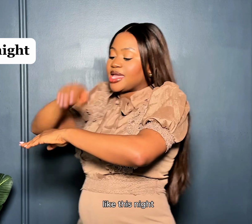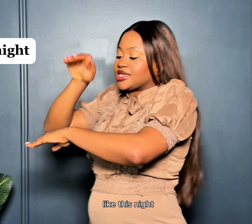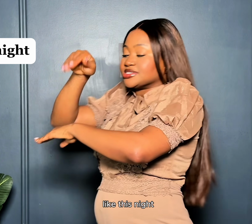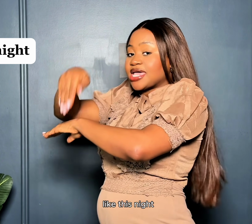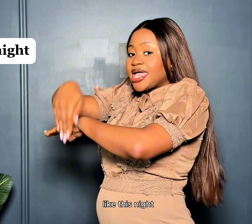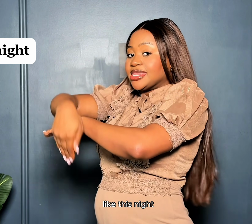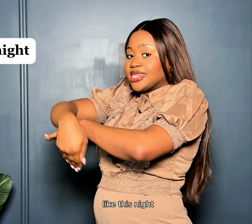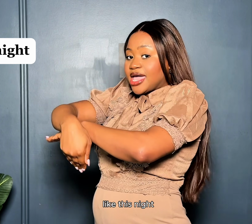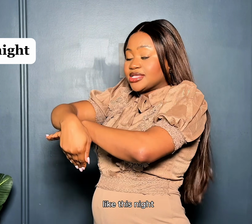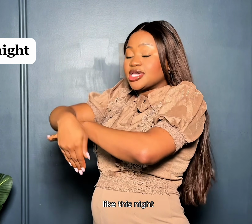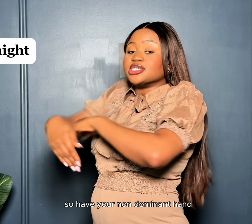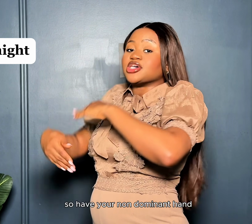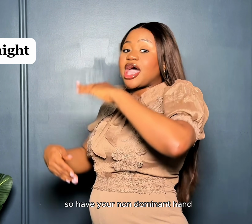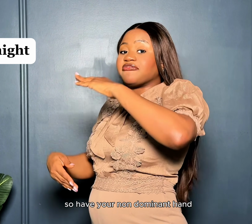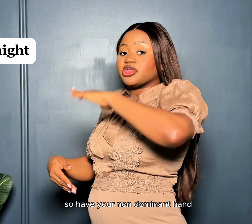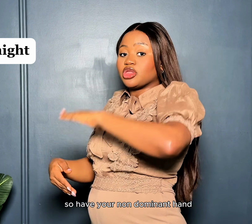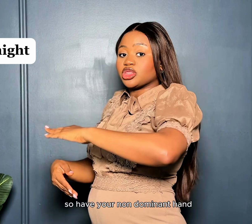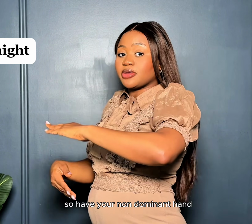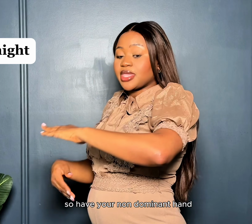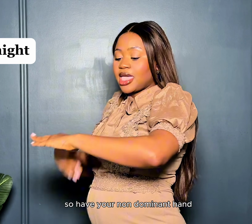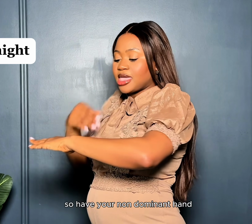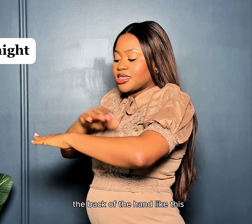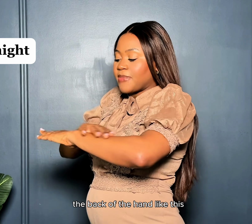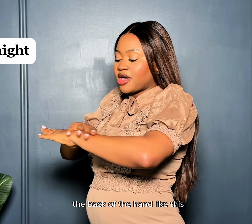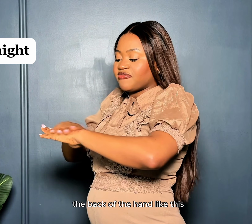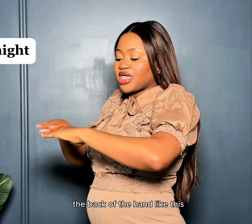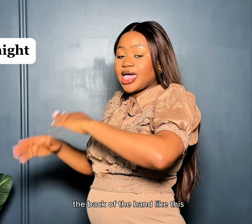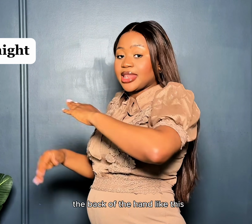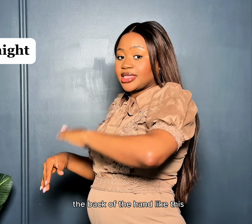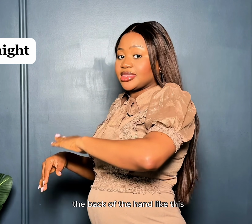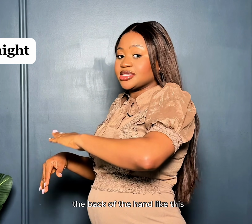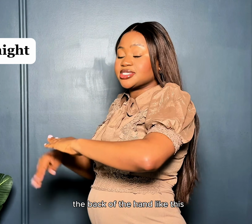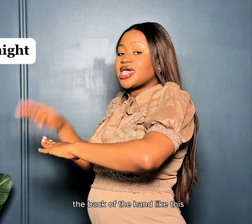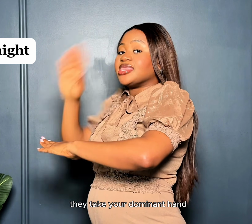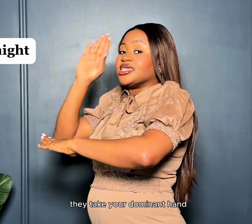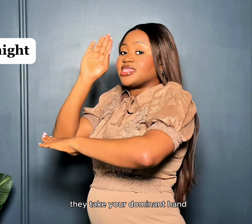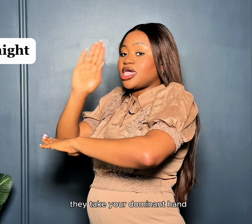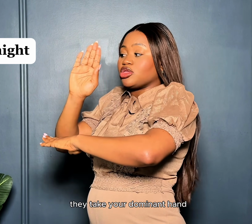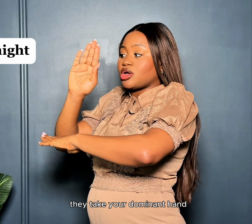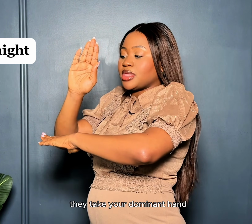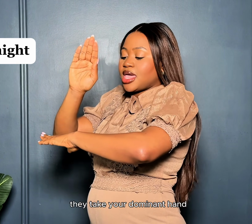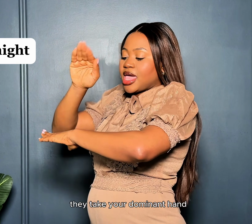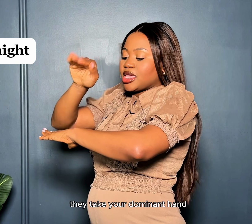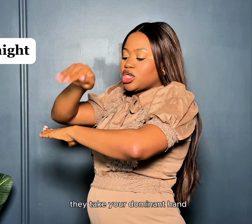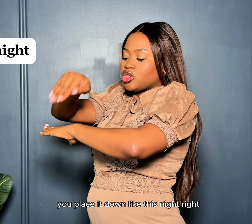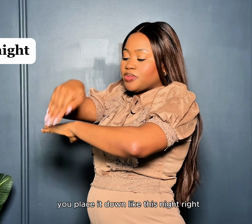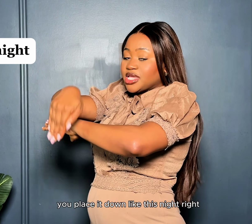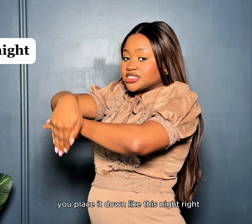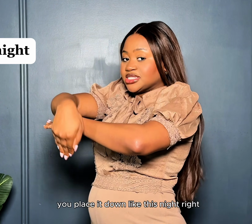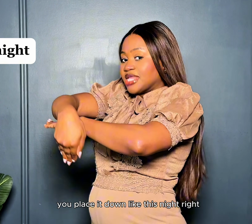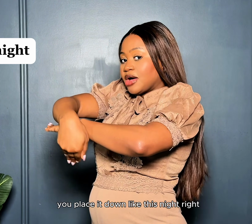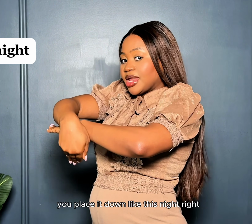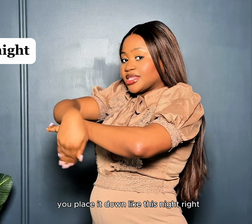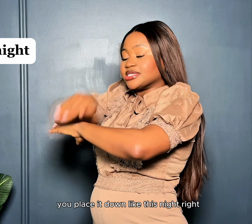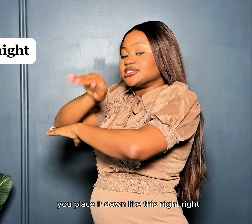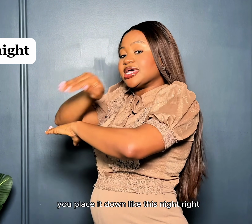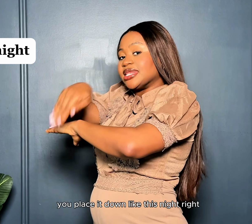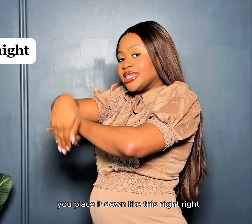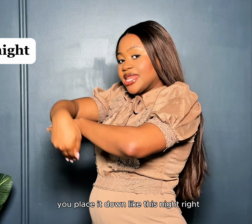this. Night. So have your non-dominant hand, the back of the hand like this. They take your dominant hand, you place it down like this.